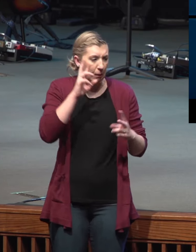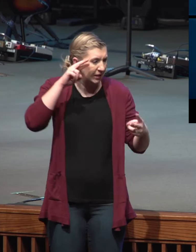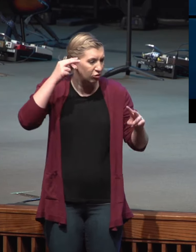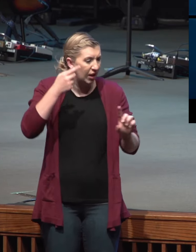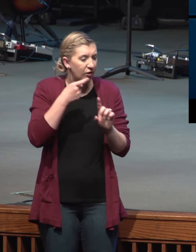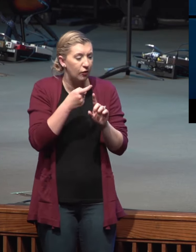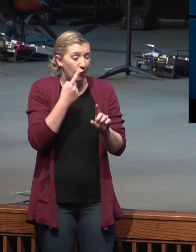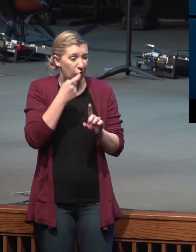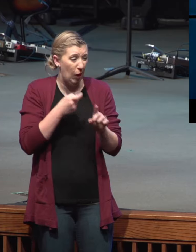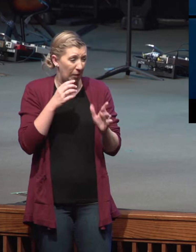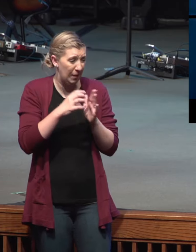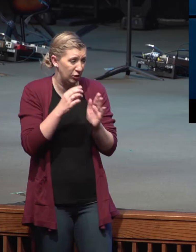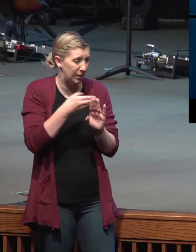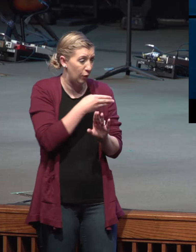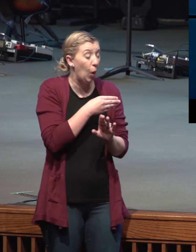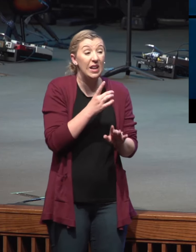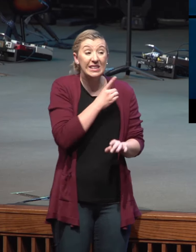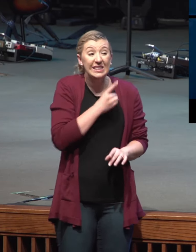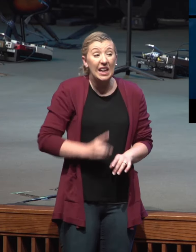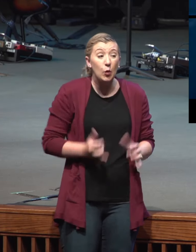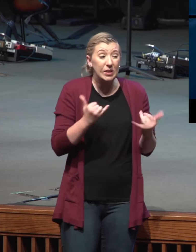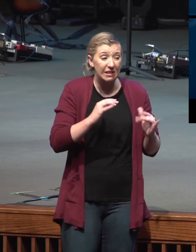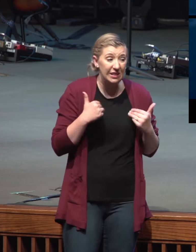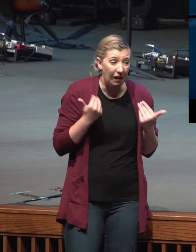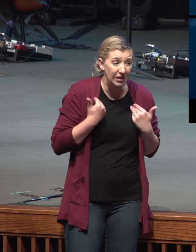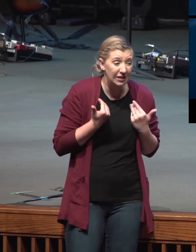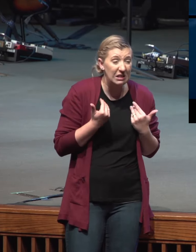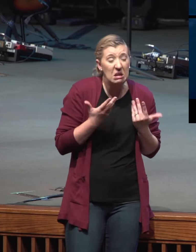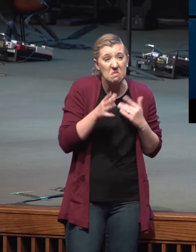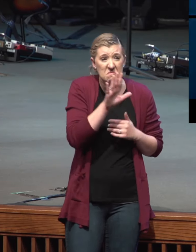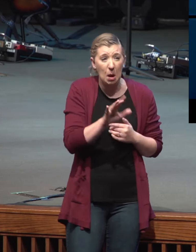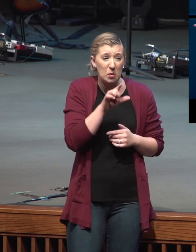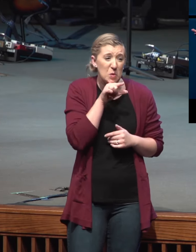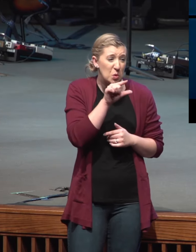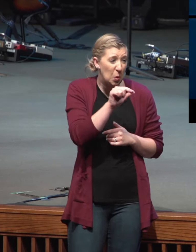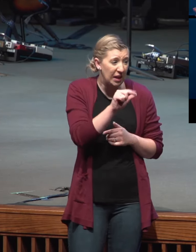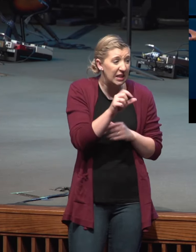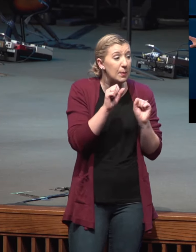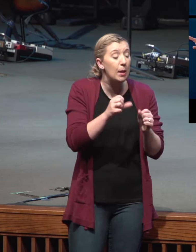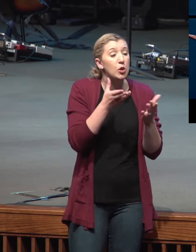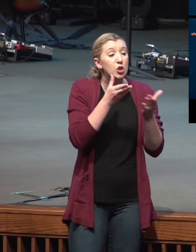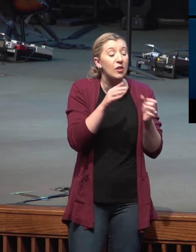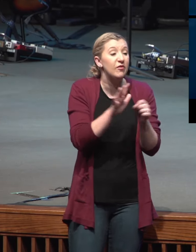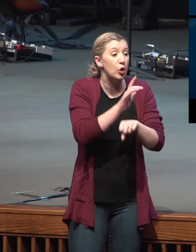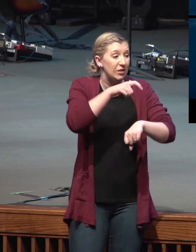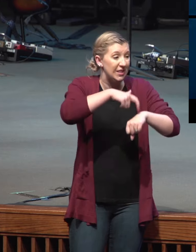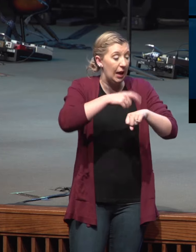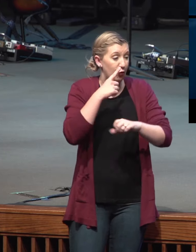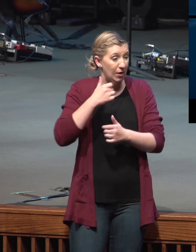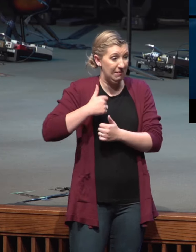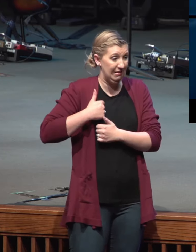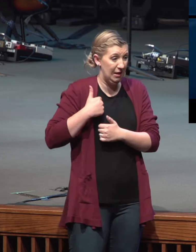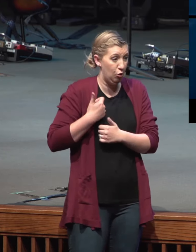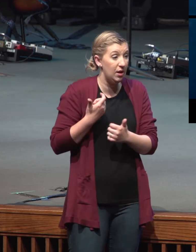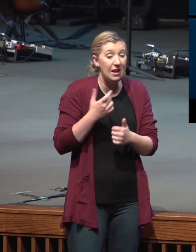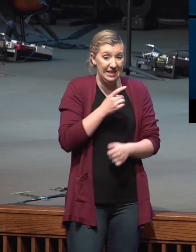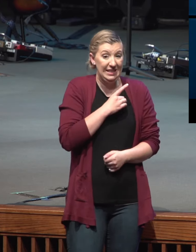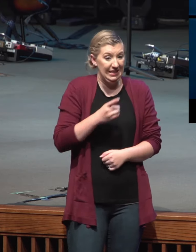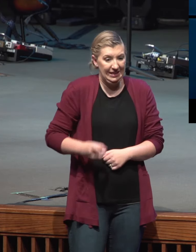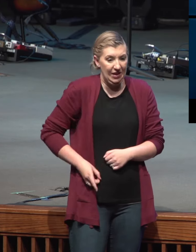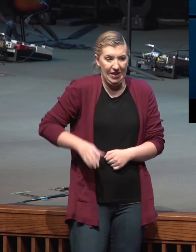passage before this. David was still a young man. He had to be 20 years old to serve full-time in the military, and David